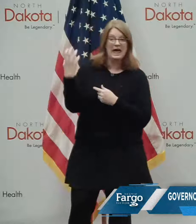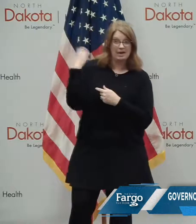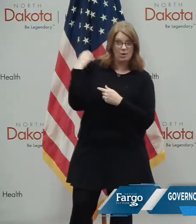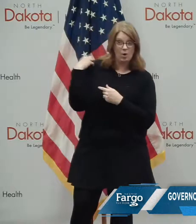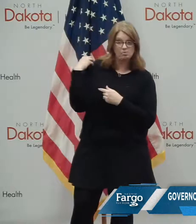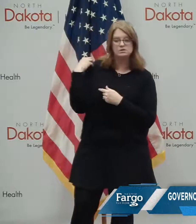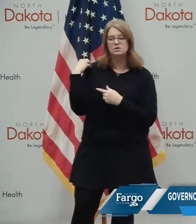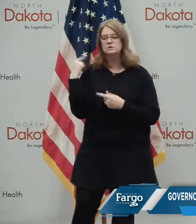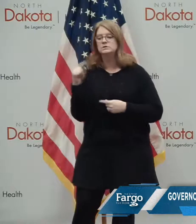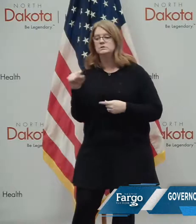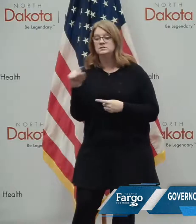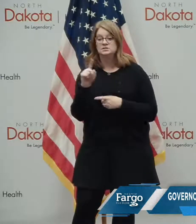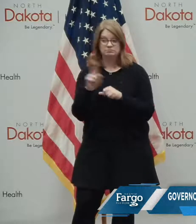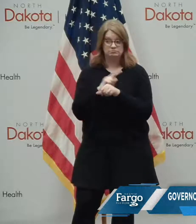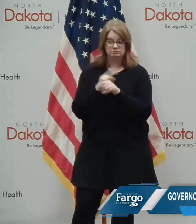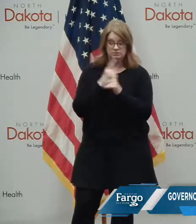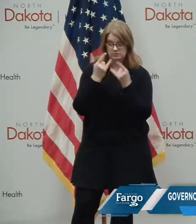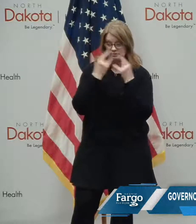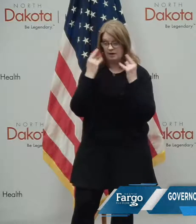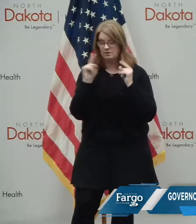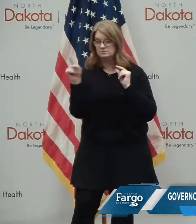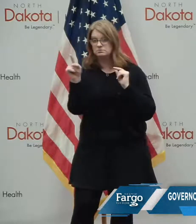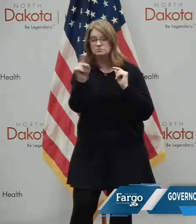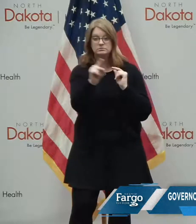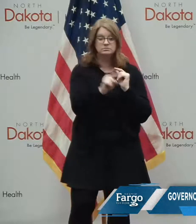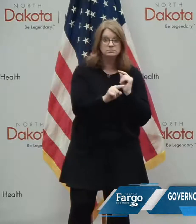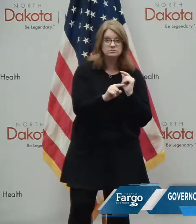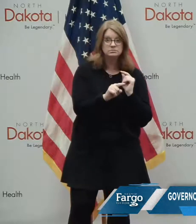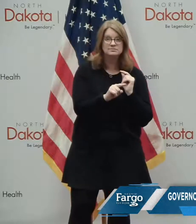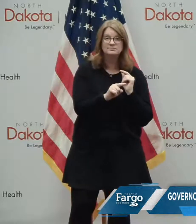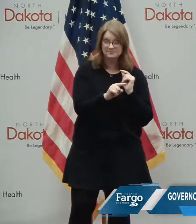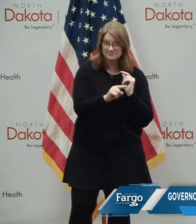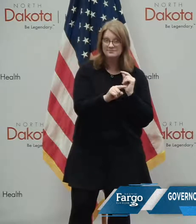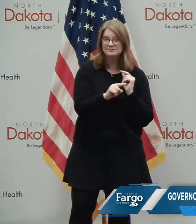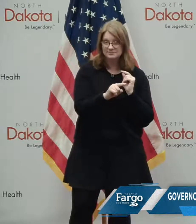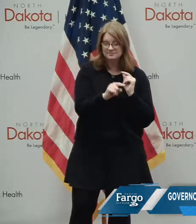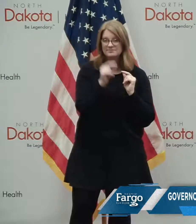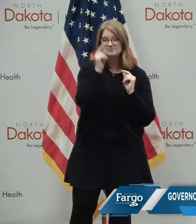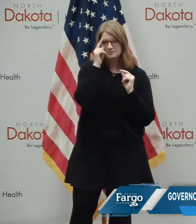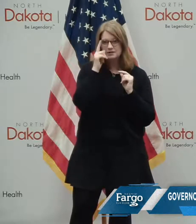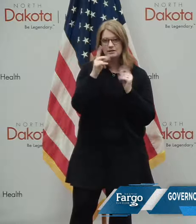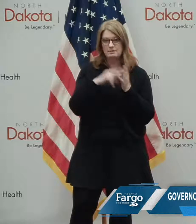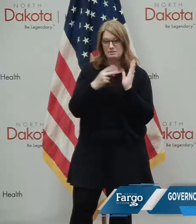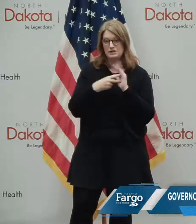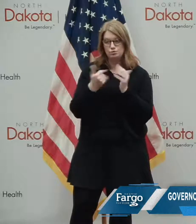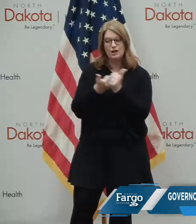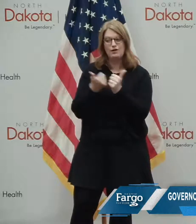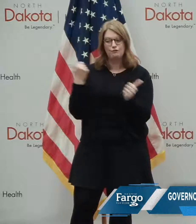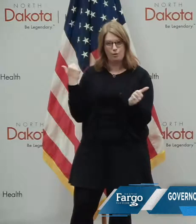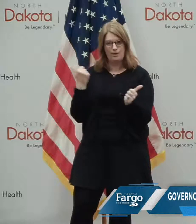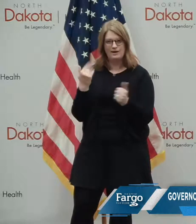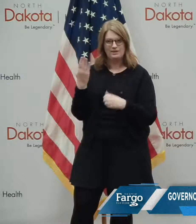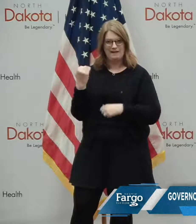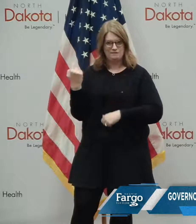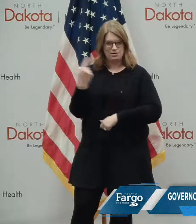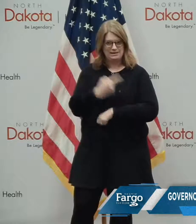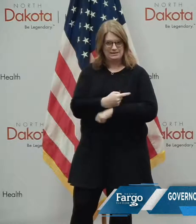on the team is wearing their masks all the time, because this is a way that you can avoid the 14-day